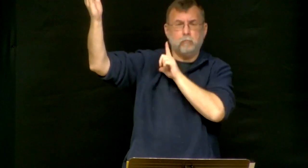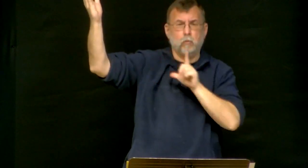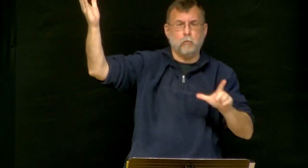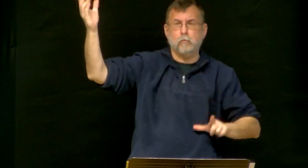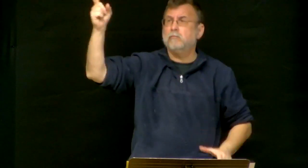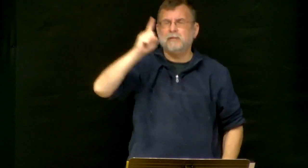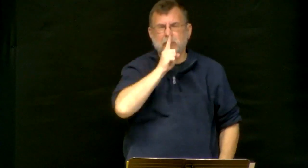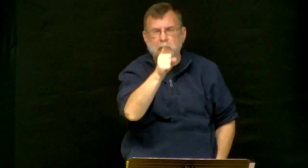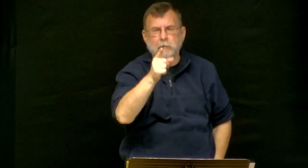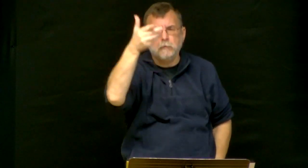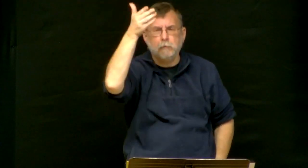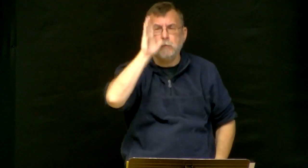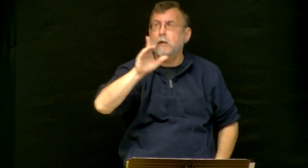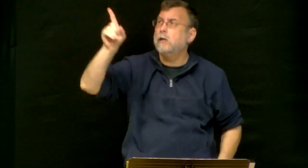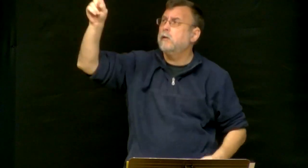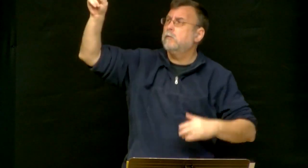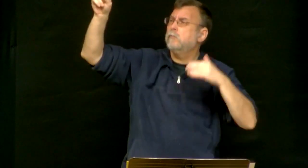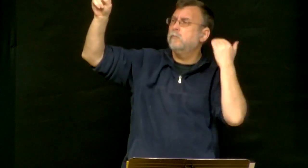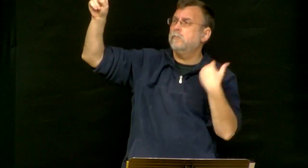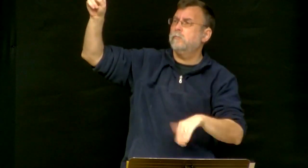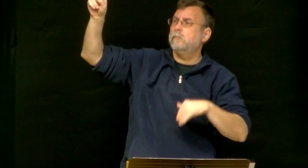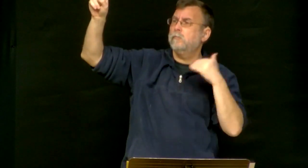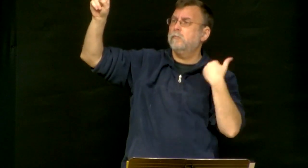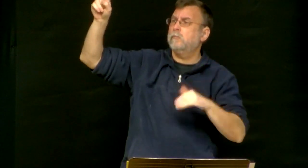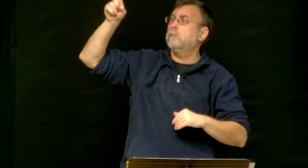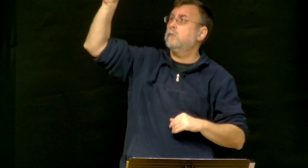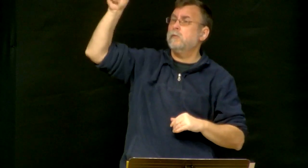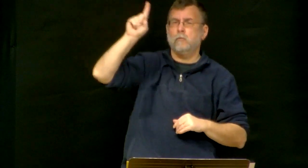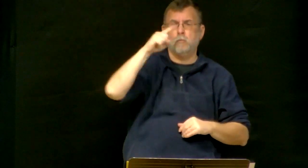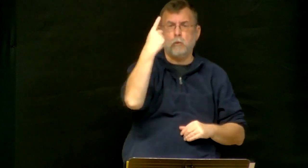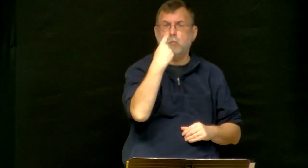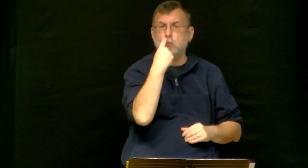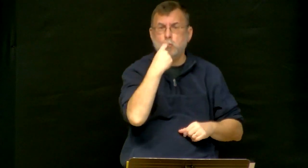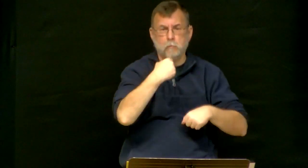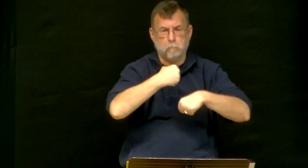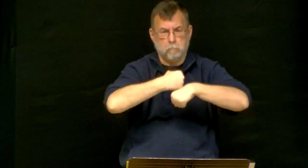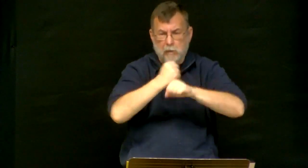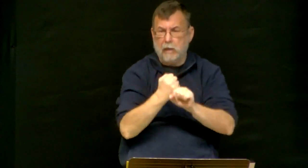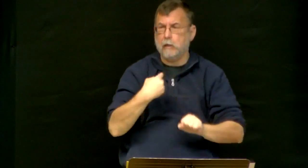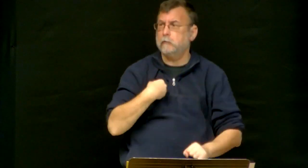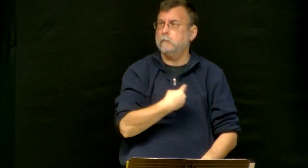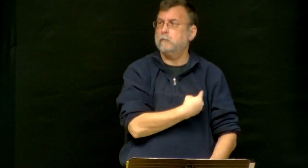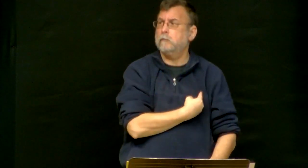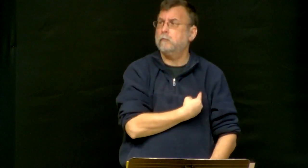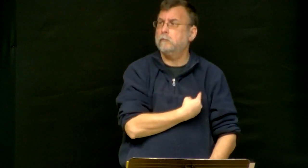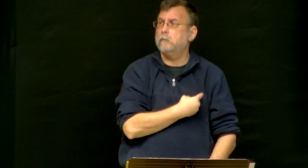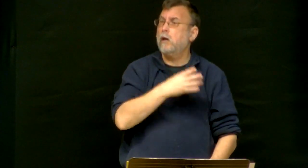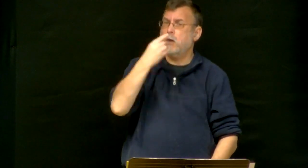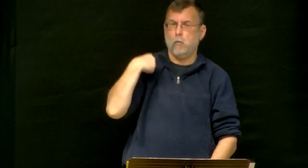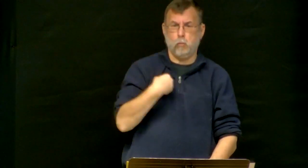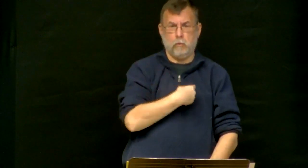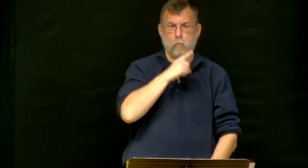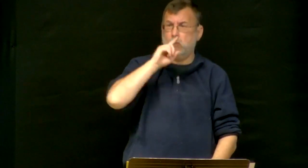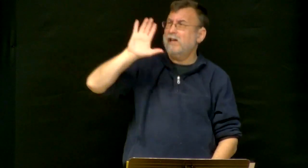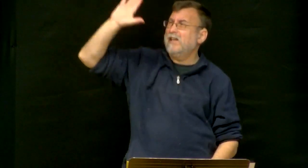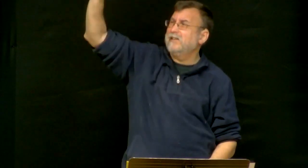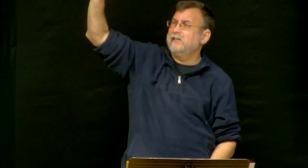And know that the Lord, he is God. It is he who made us, and we